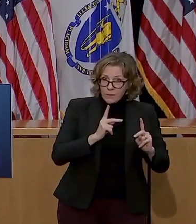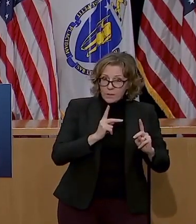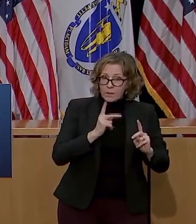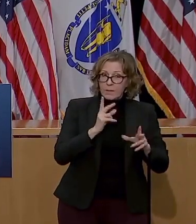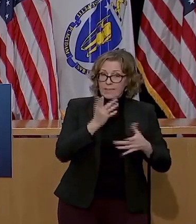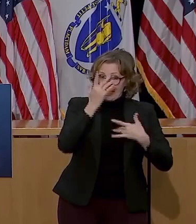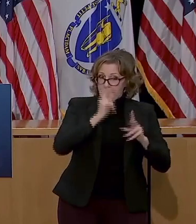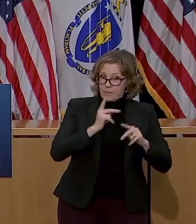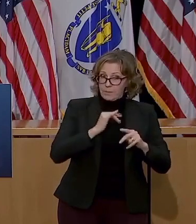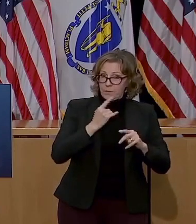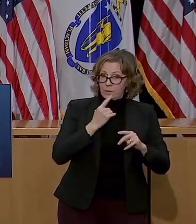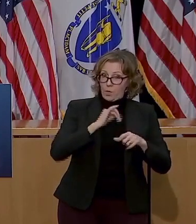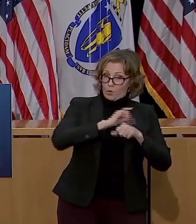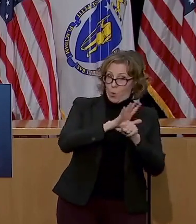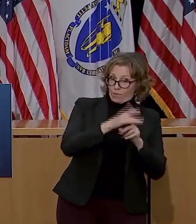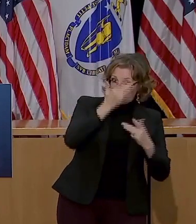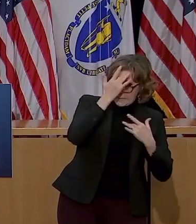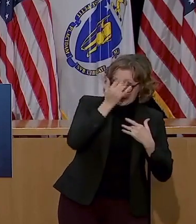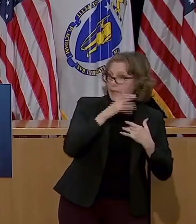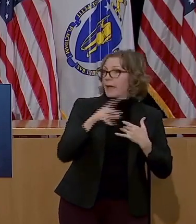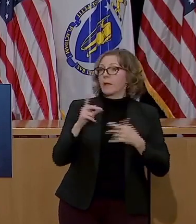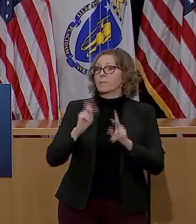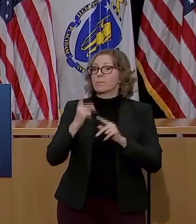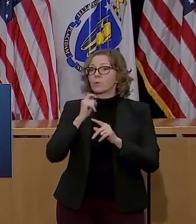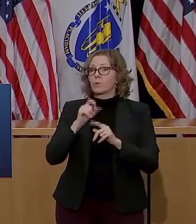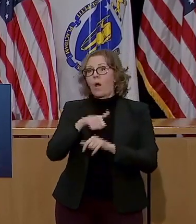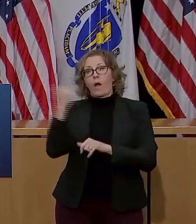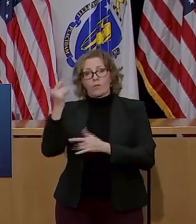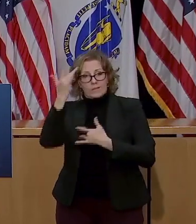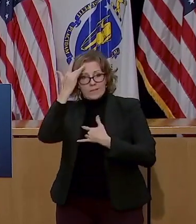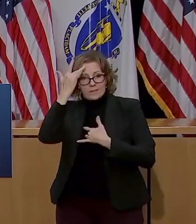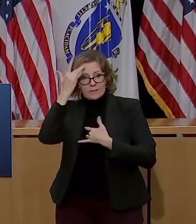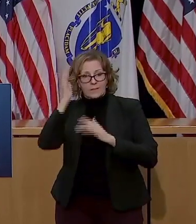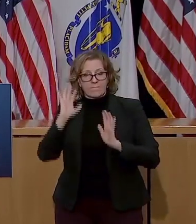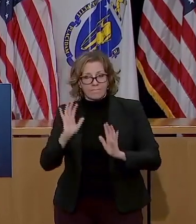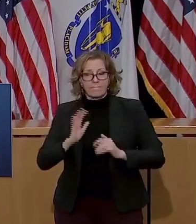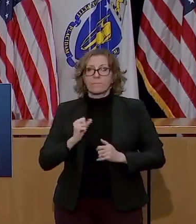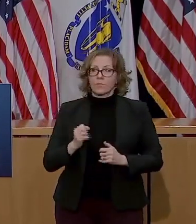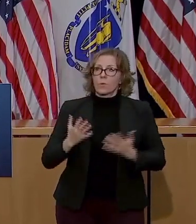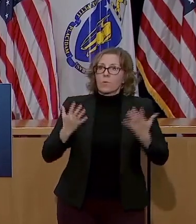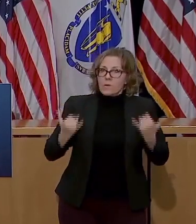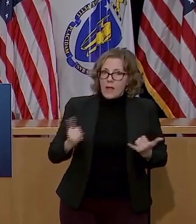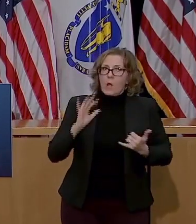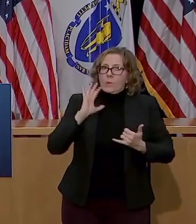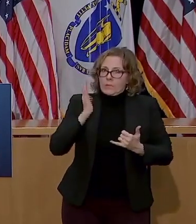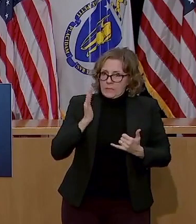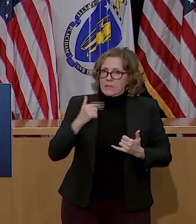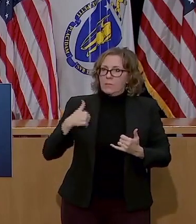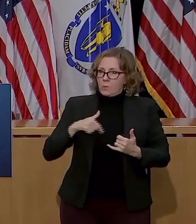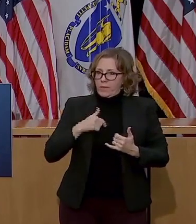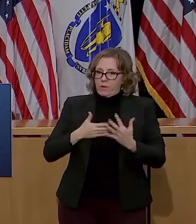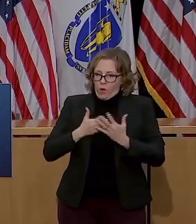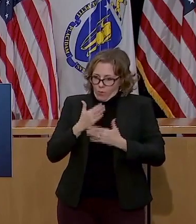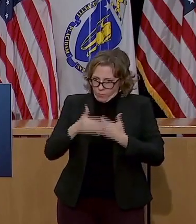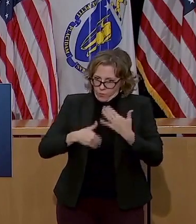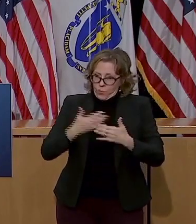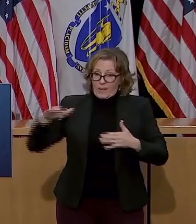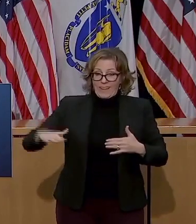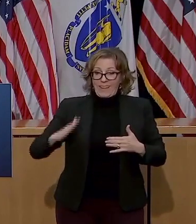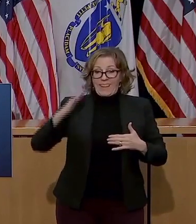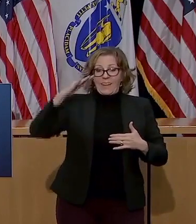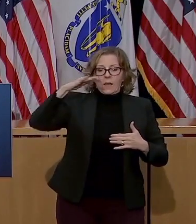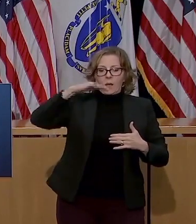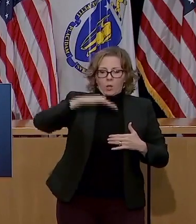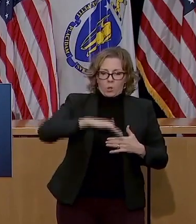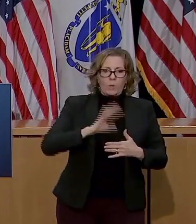to access the healthcare system but aren't dealing with COVID. And thankfully, we now appear, for now, to be on the other side of that surge. But